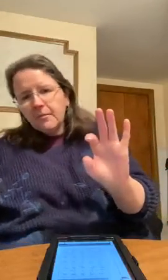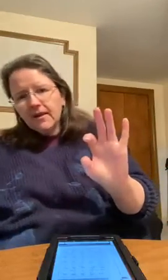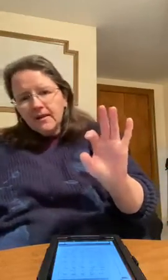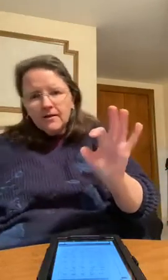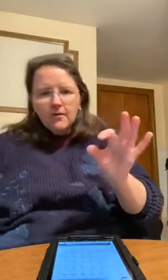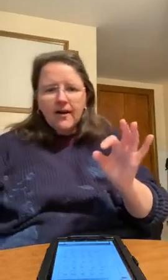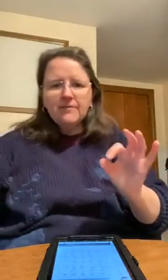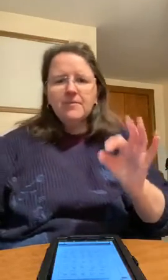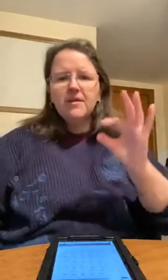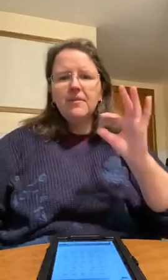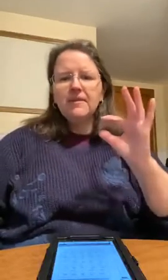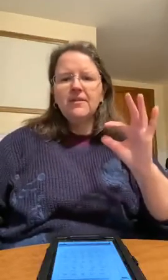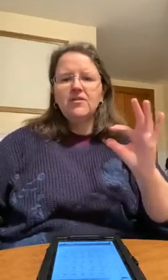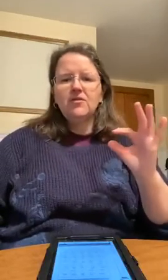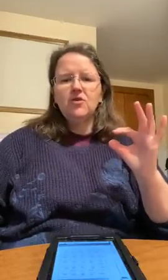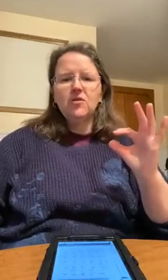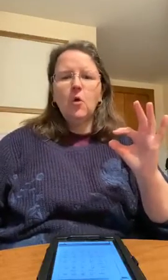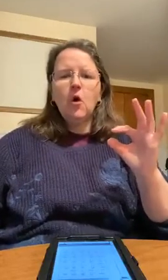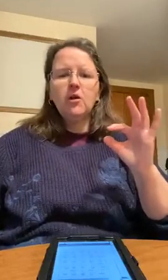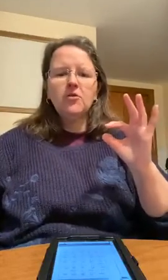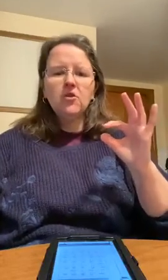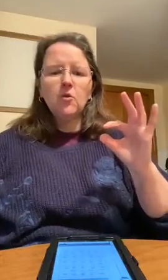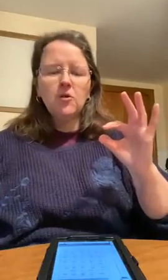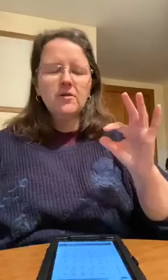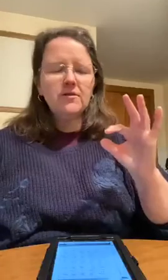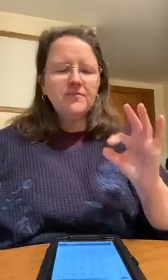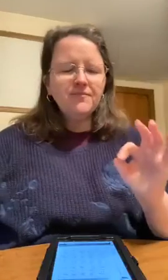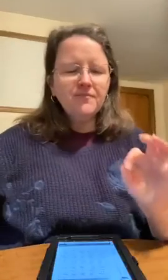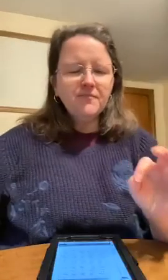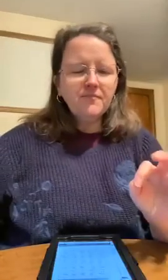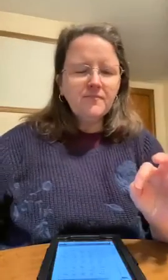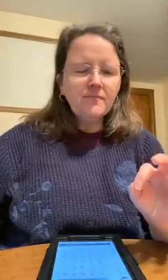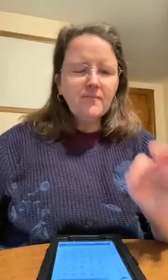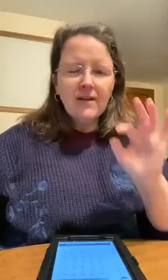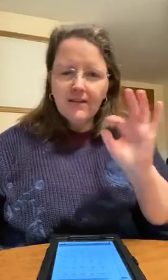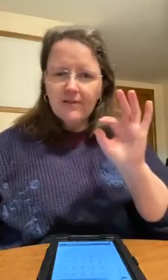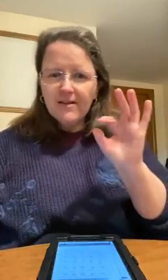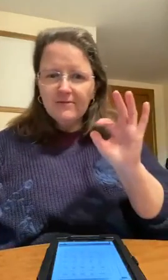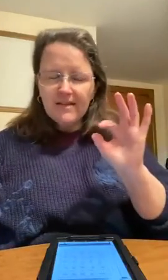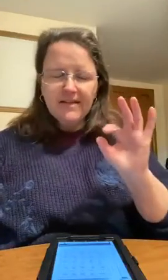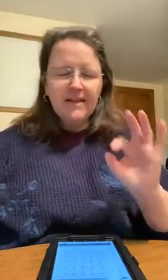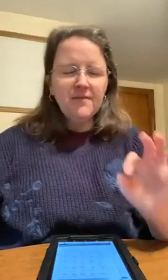something. Okay, something that's small or short, like really, really tiny.